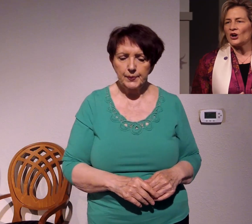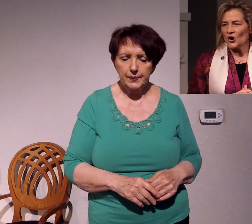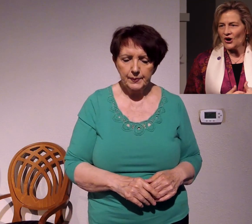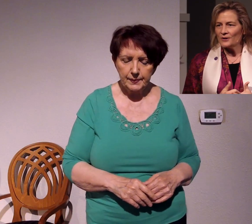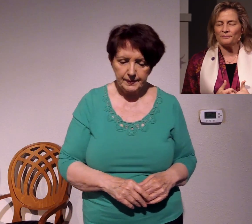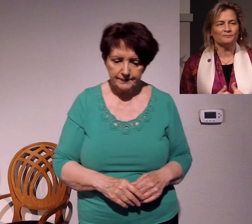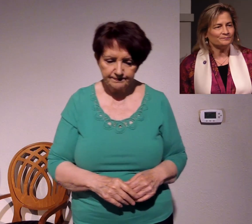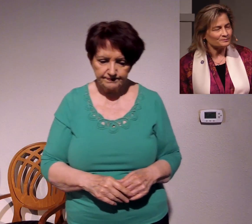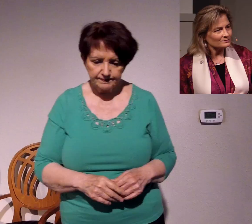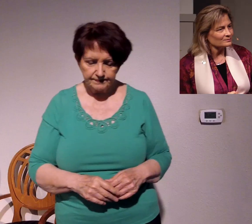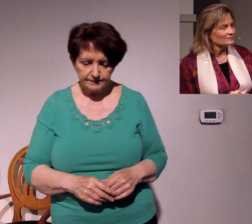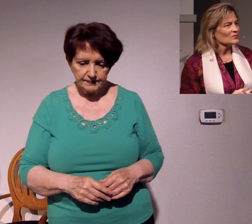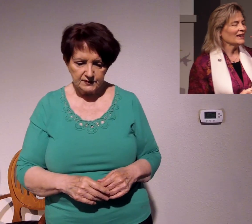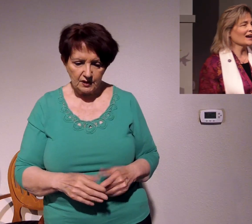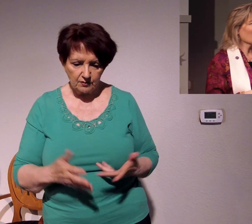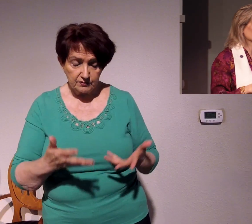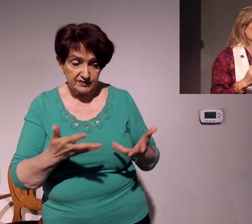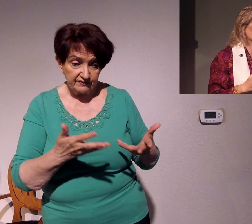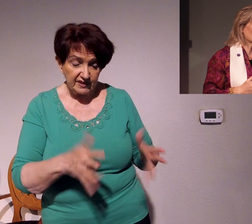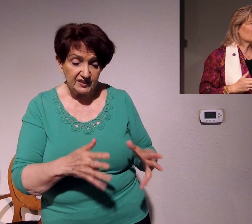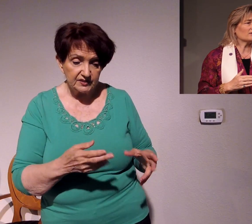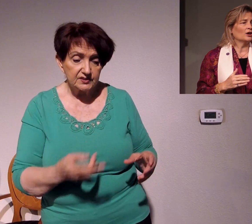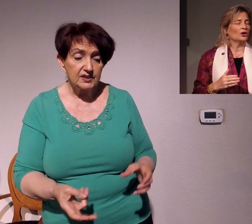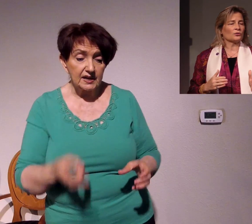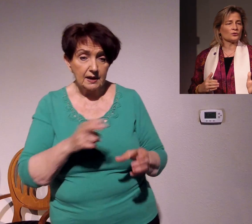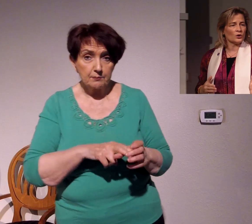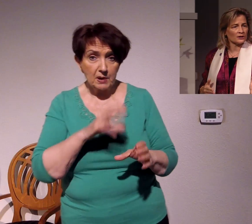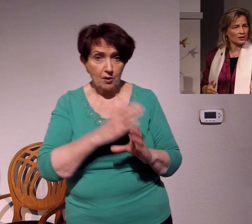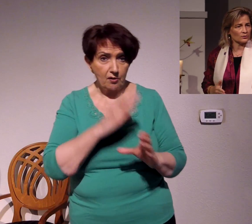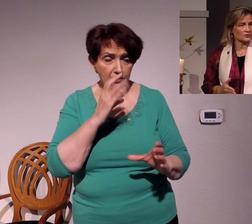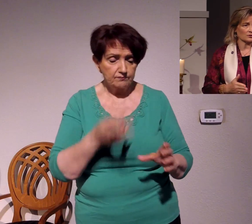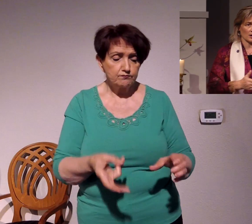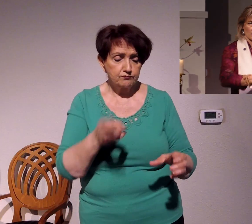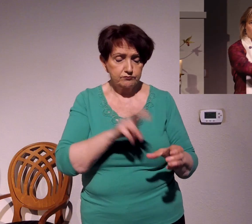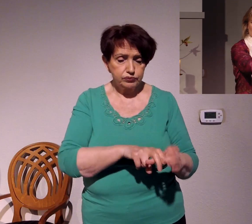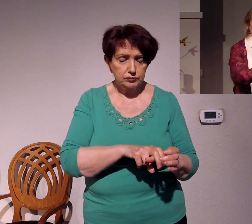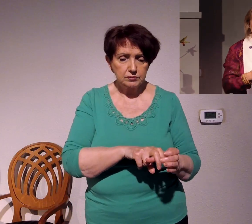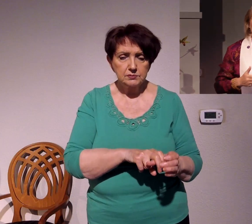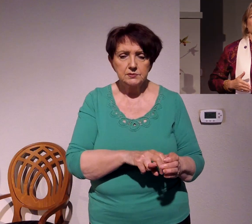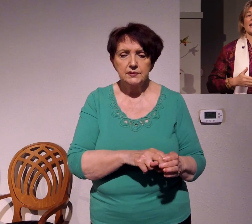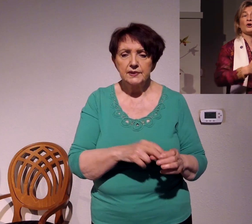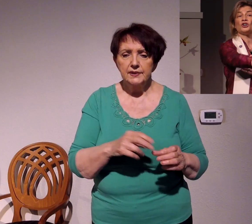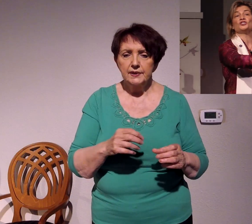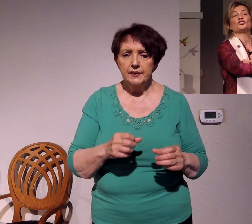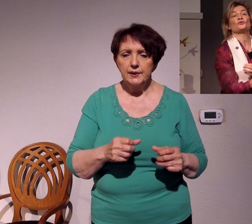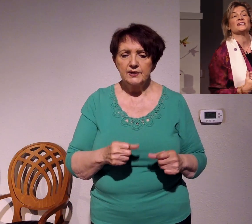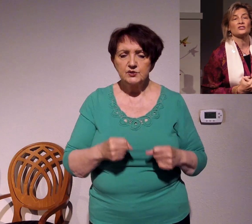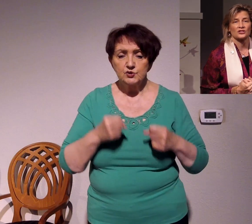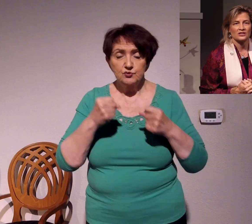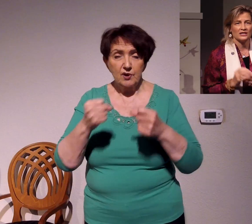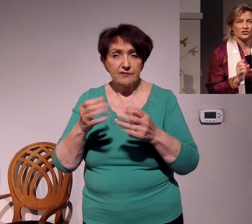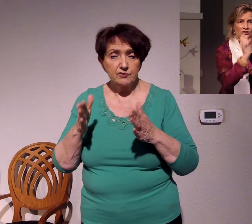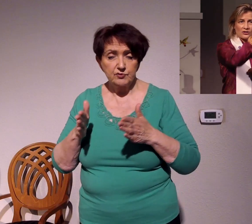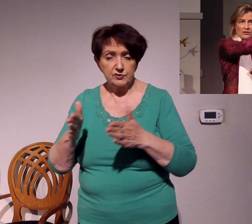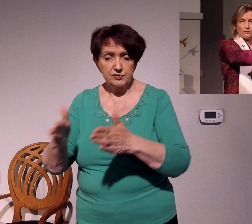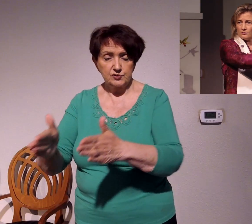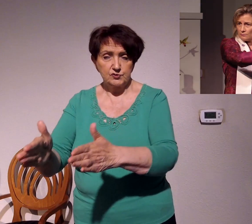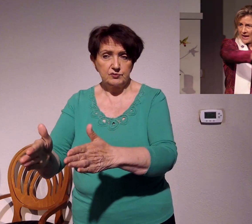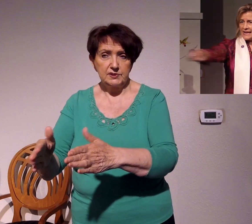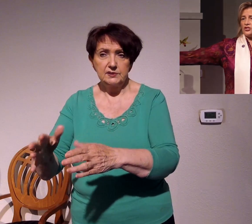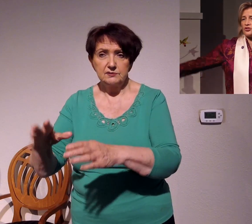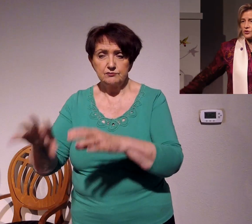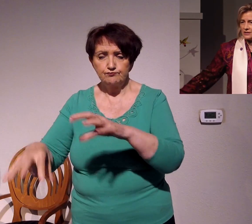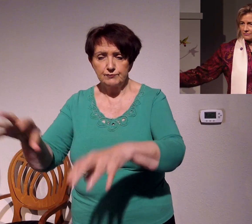got in my car, and I had to drive through one of those, neighborhood streets to get you to